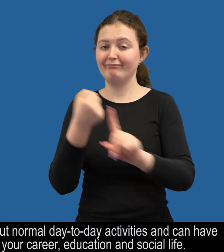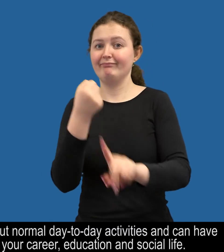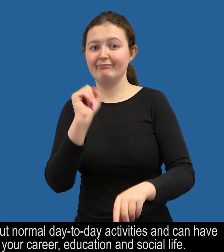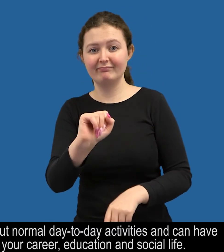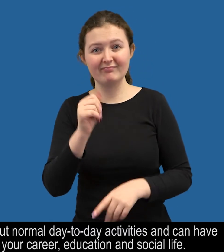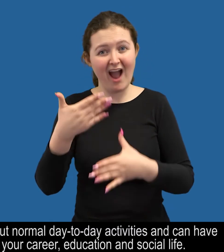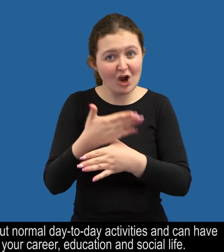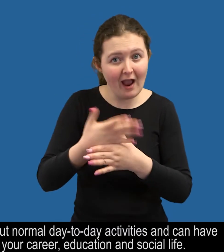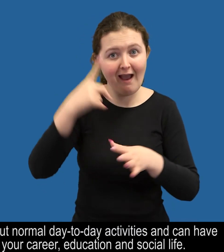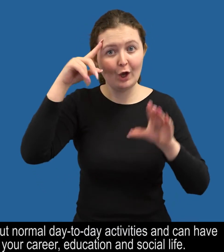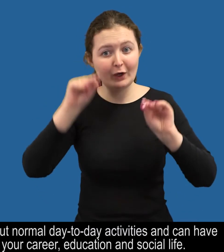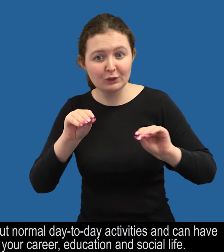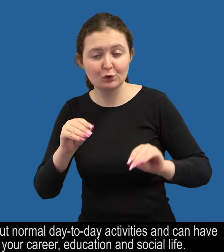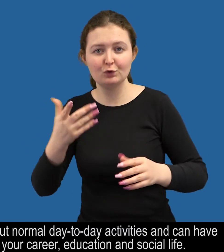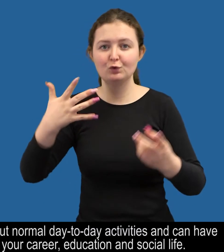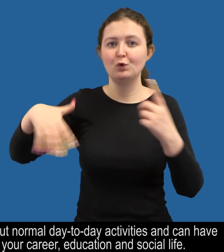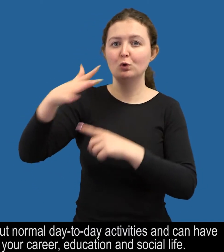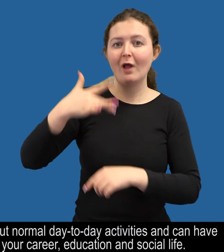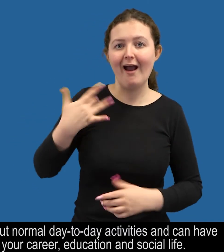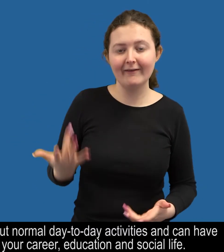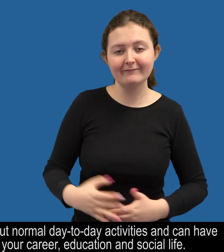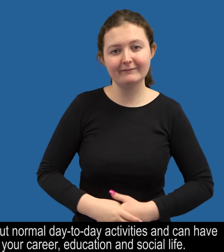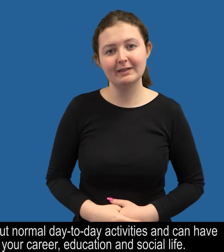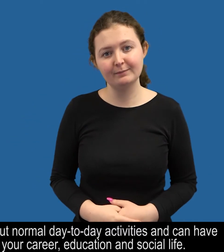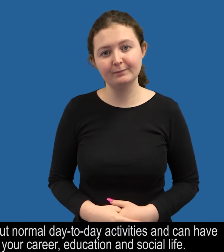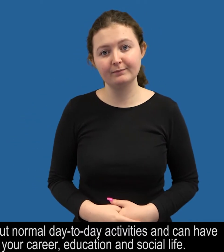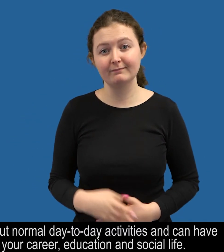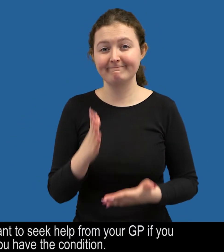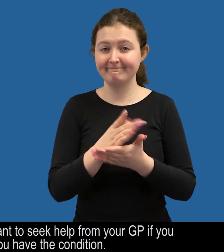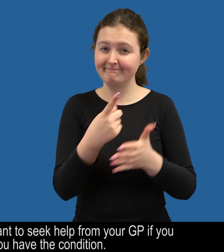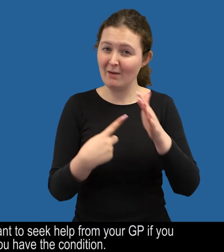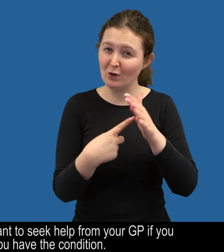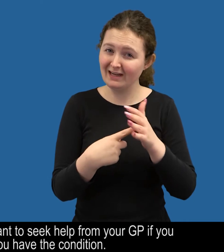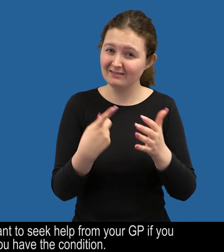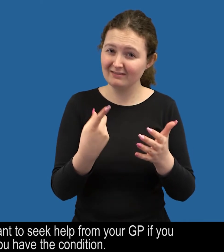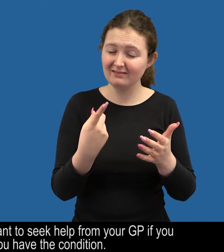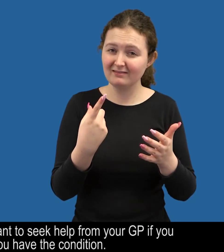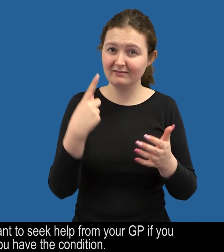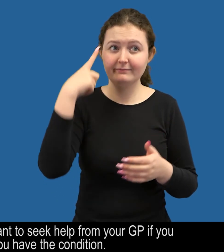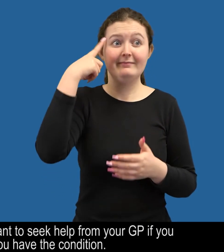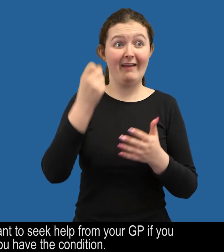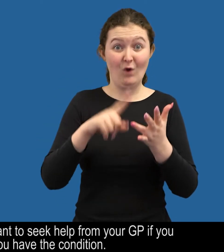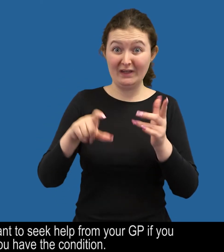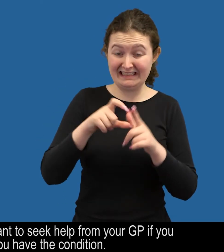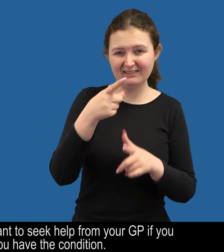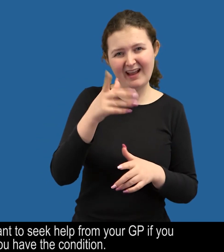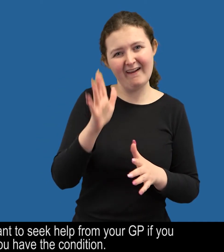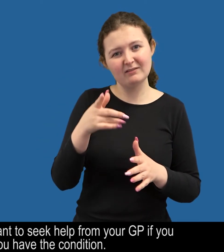have a significant impact on your career, education, and social life. It is therefore important to seek help from your GP if